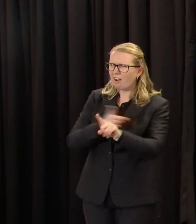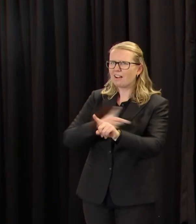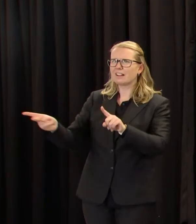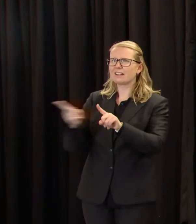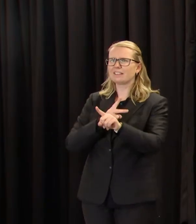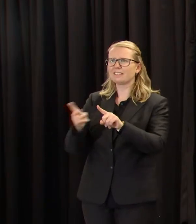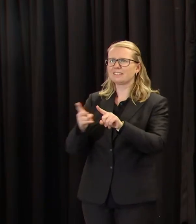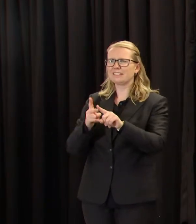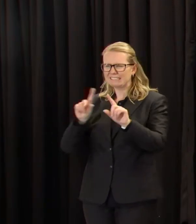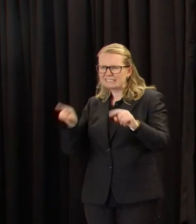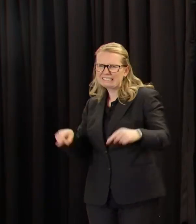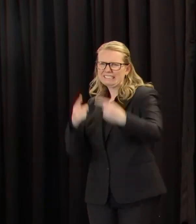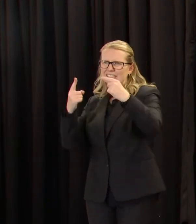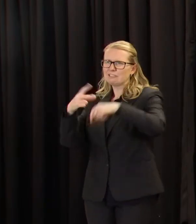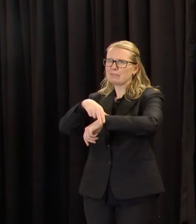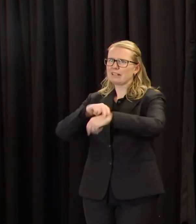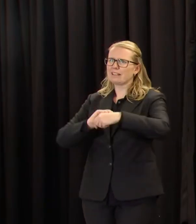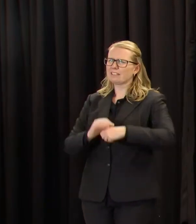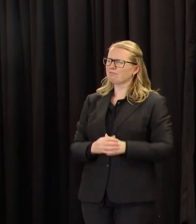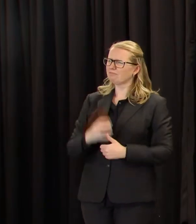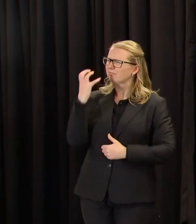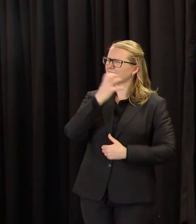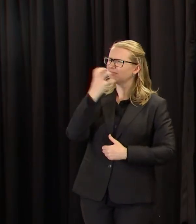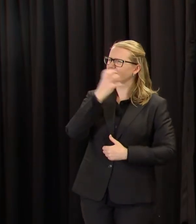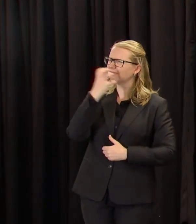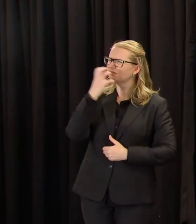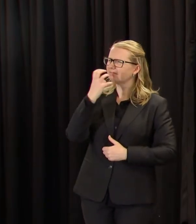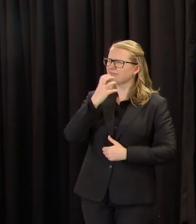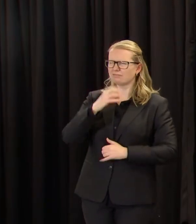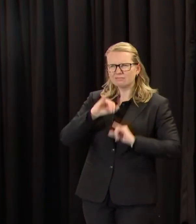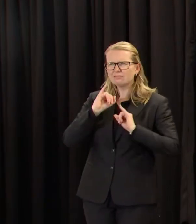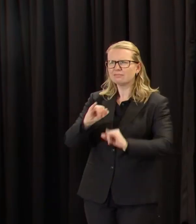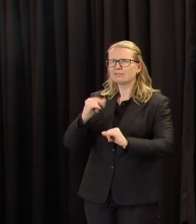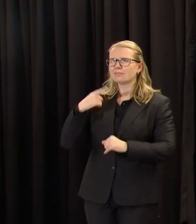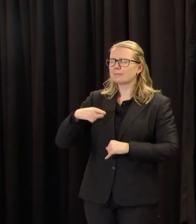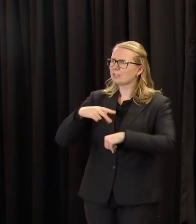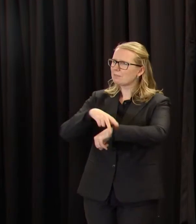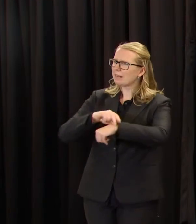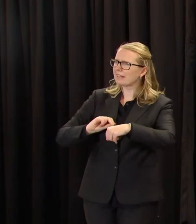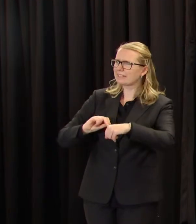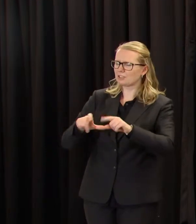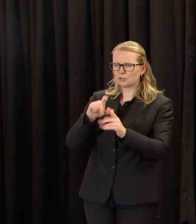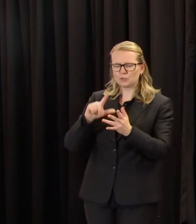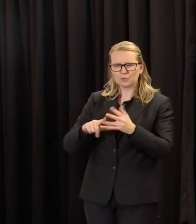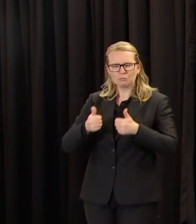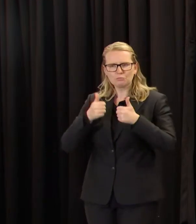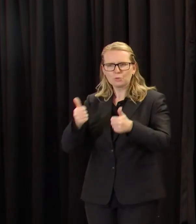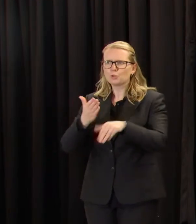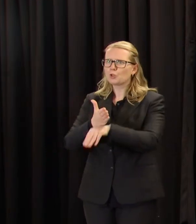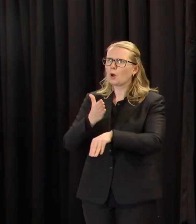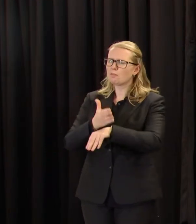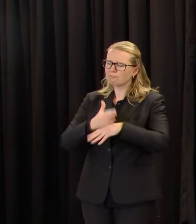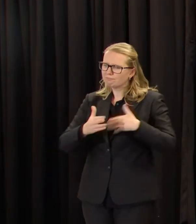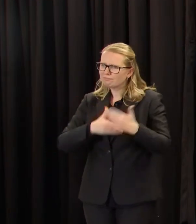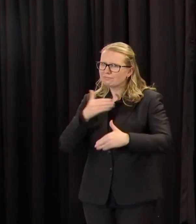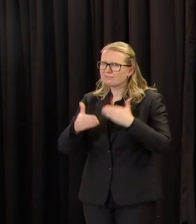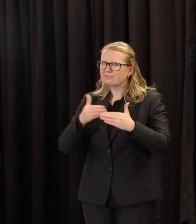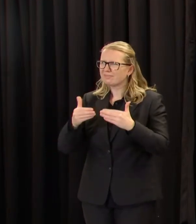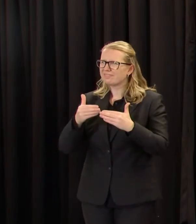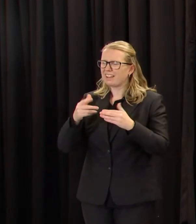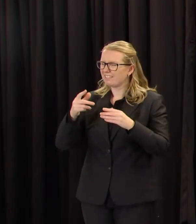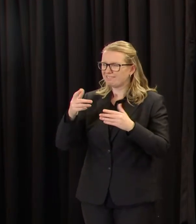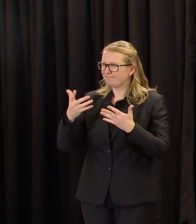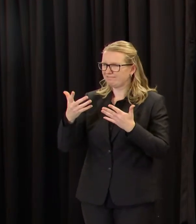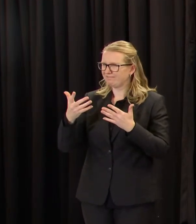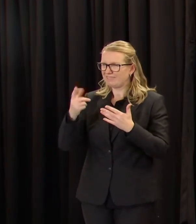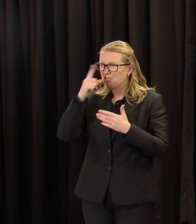towards law enforcement. Police do an amazing job, a tough job, and it's hard enough without that sort of conduct. And that's why when the Chief Commissioner says that the book will